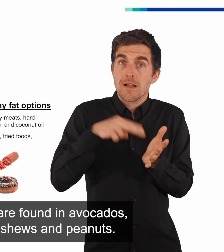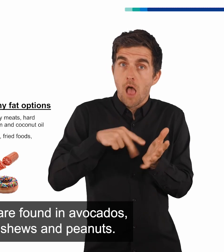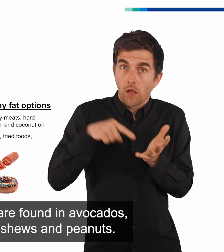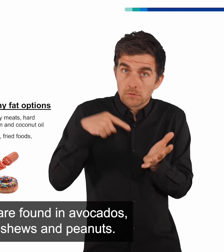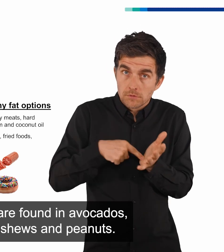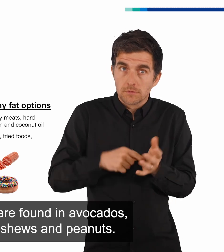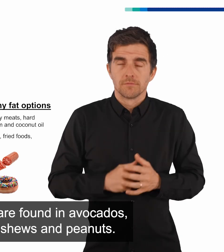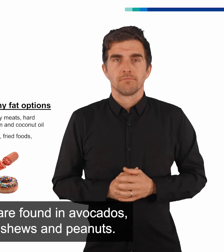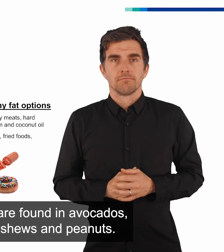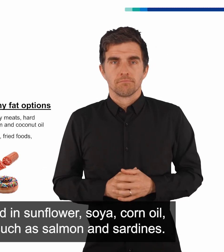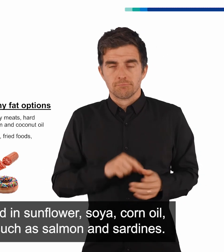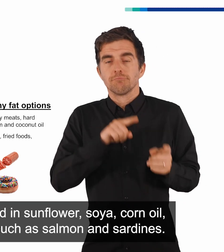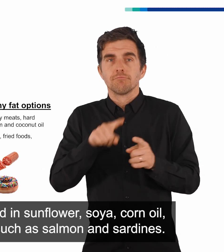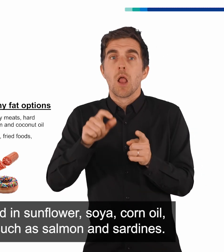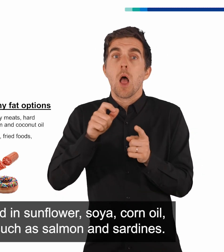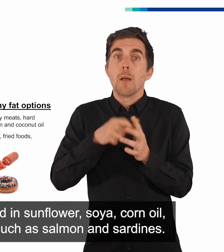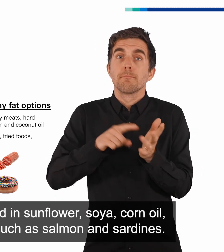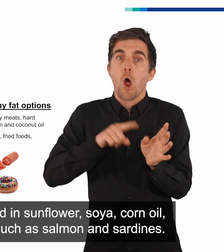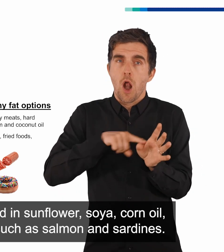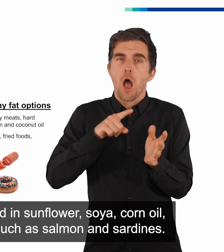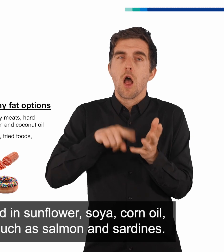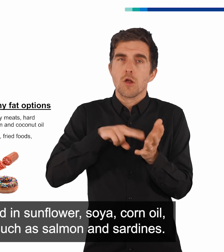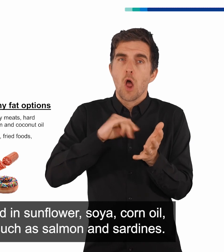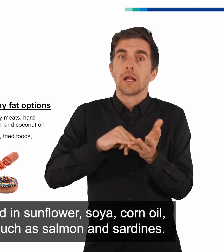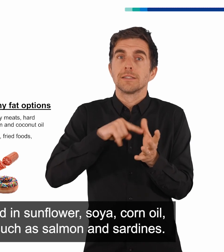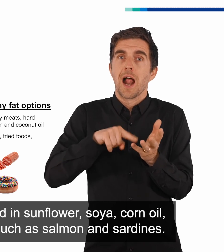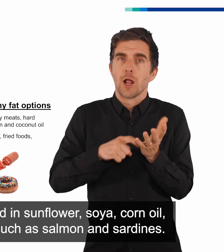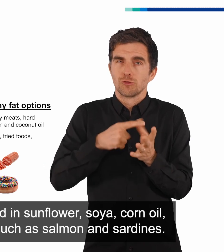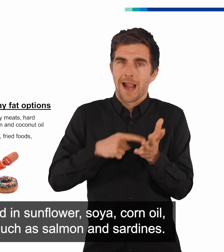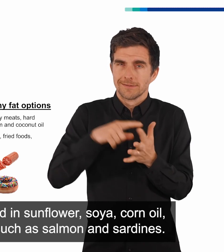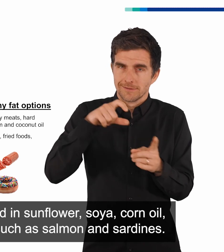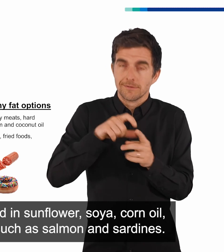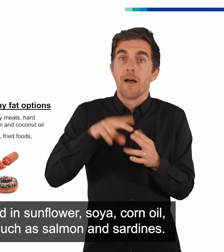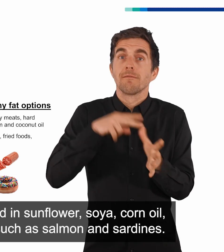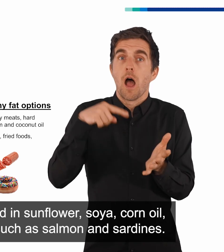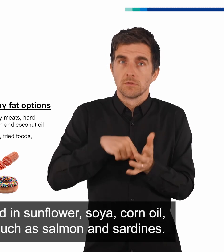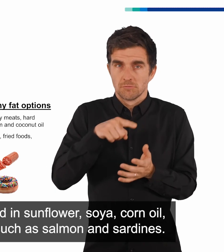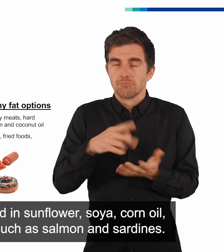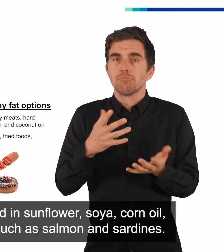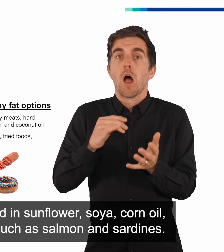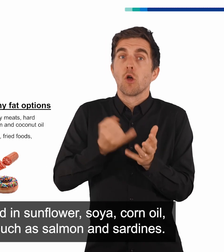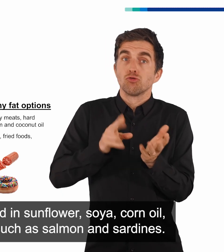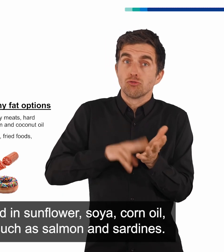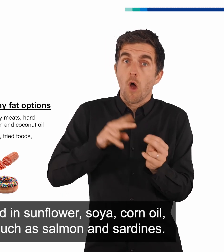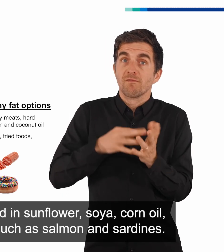ghee, palm and coconut oil. Transaturated fats are found in takeaways, fried